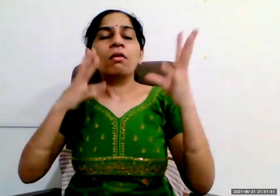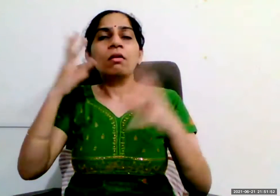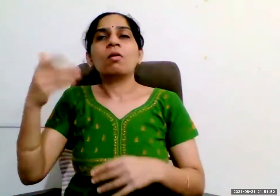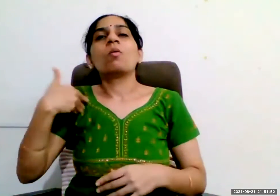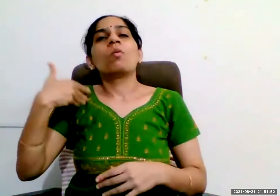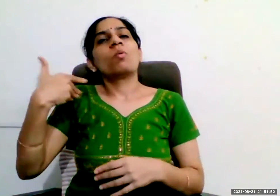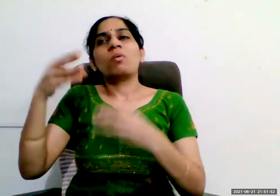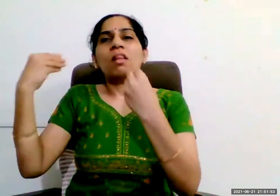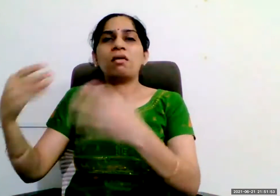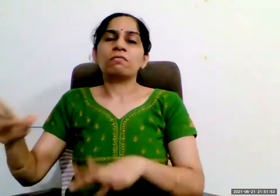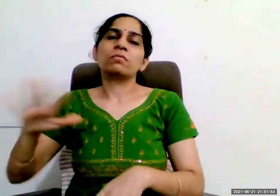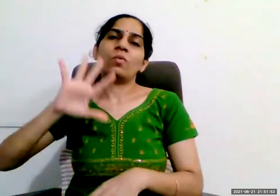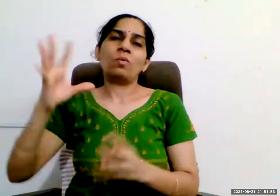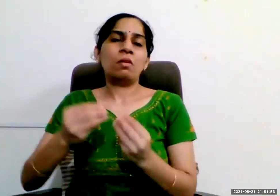And for 7 days,